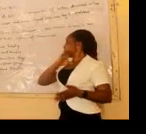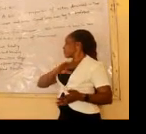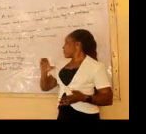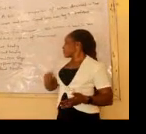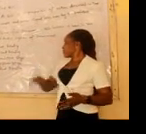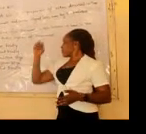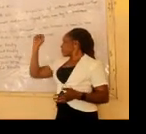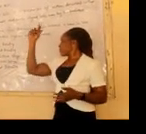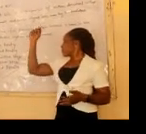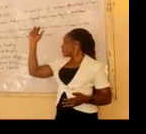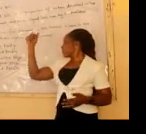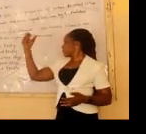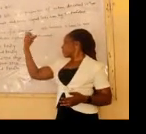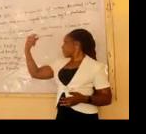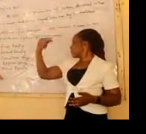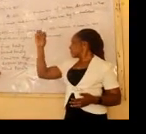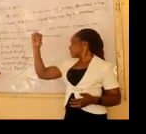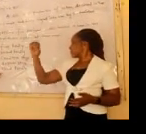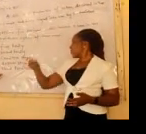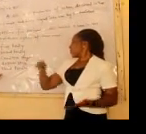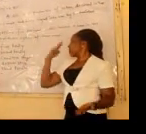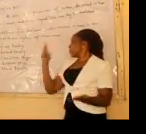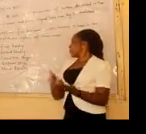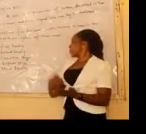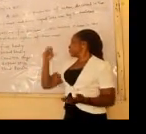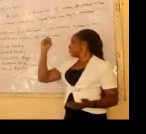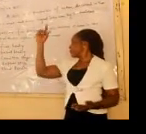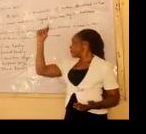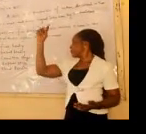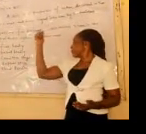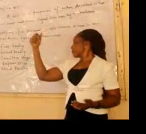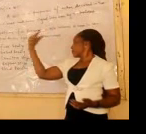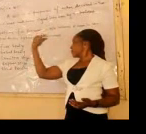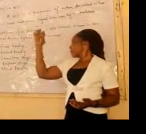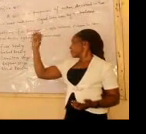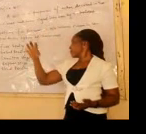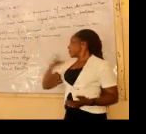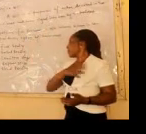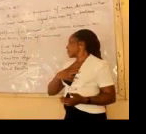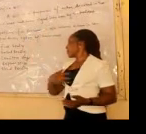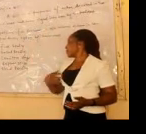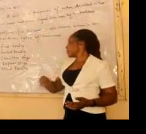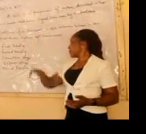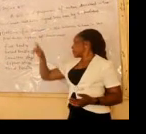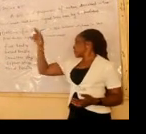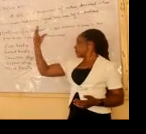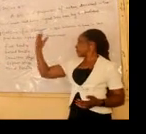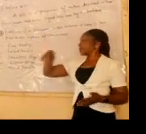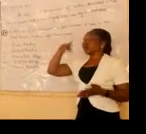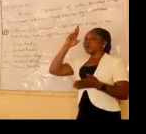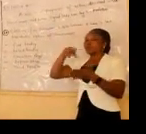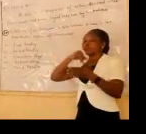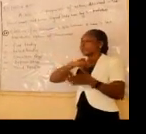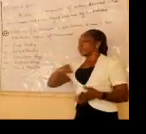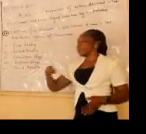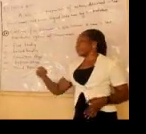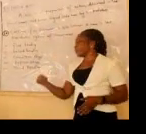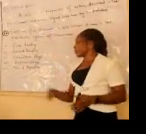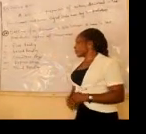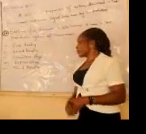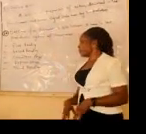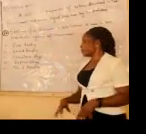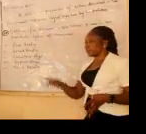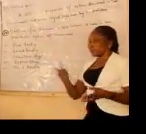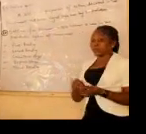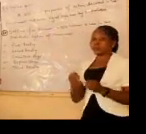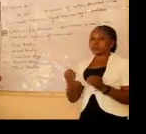committee stage, report stage, and third reading. Then number 3A.